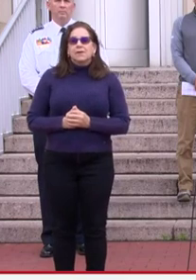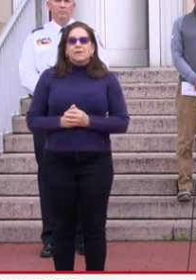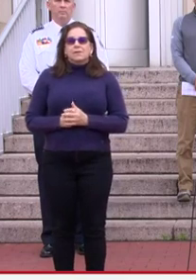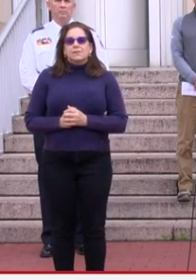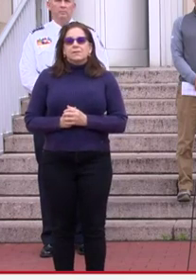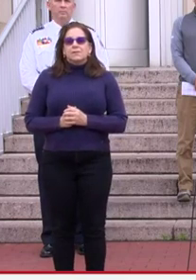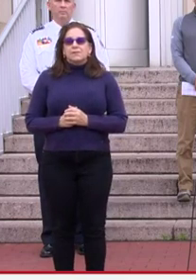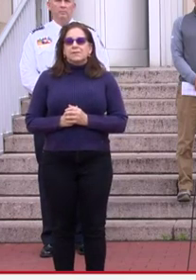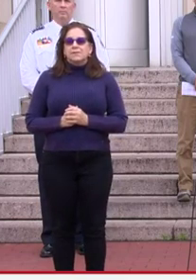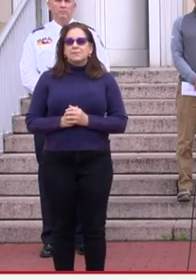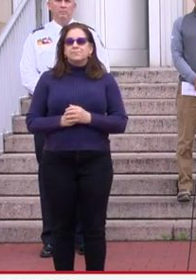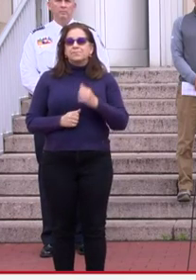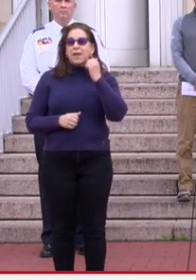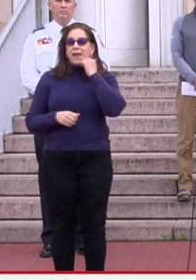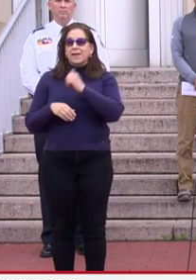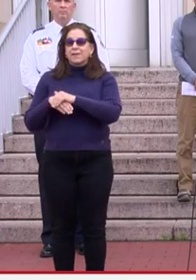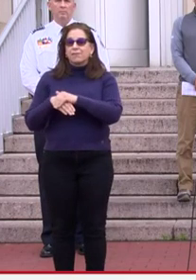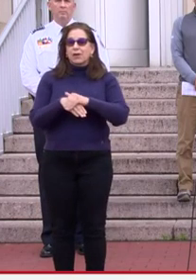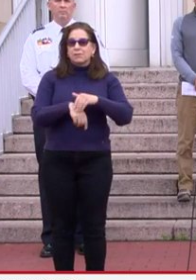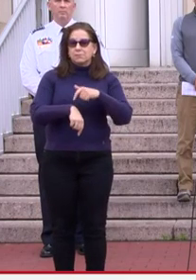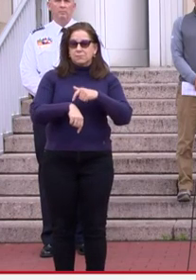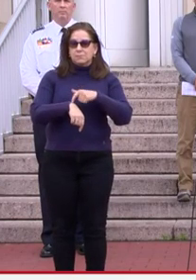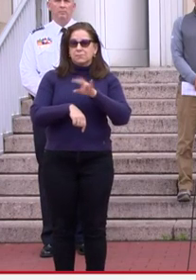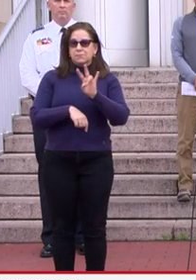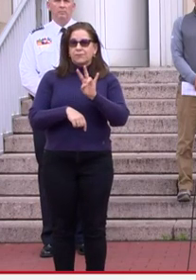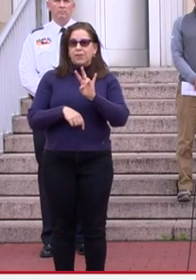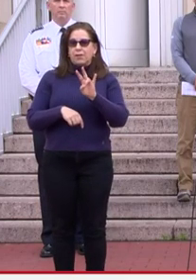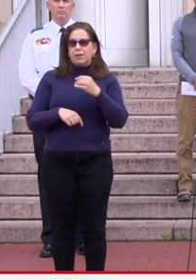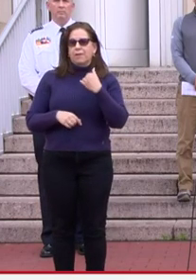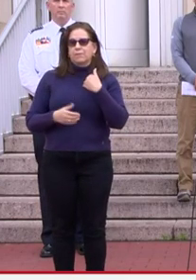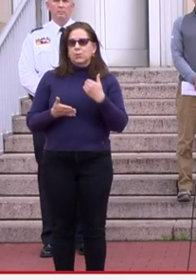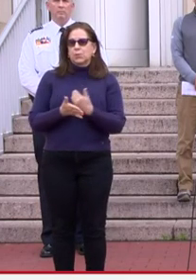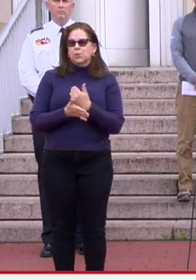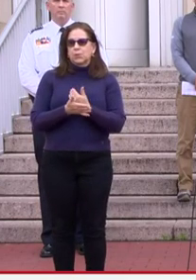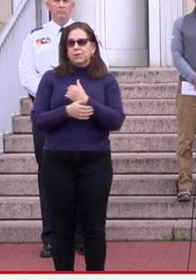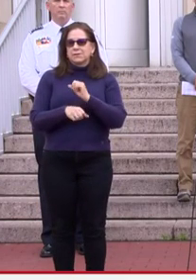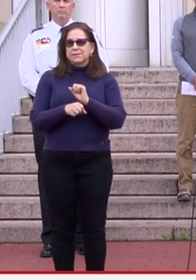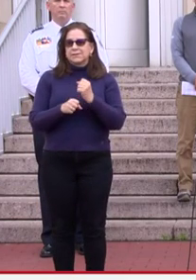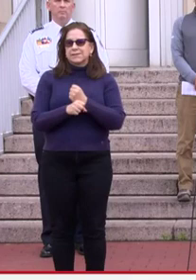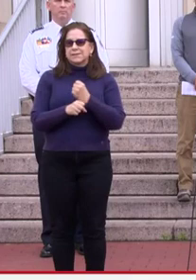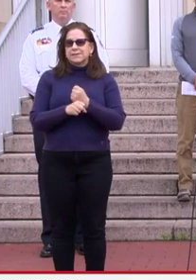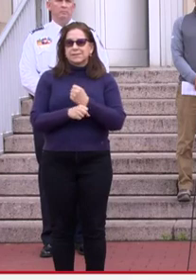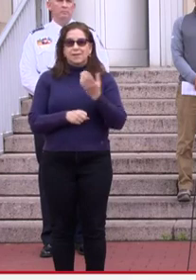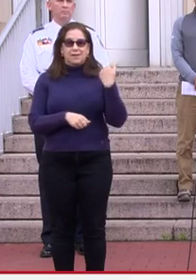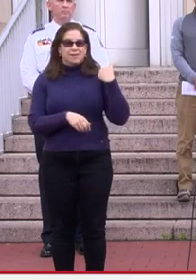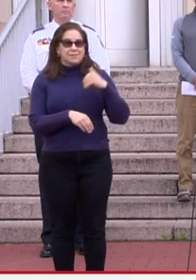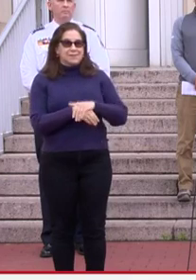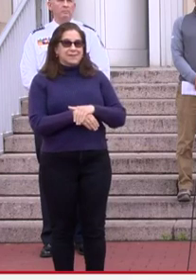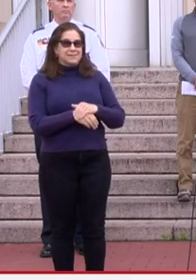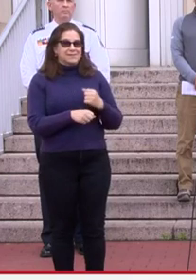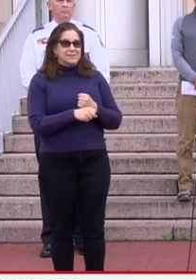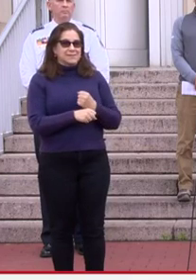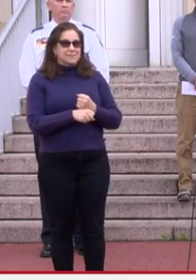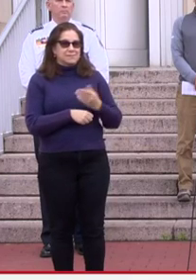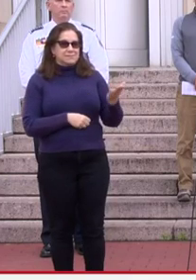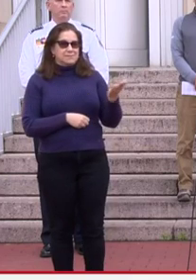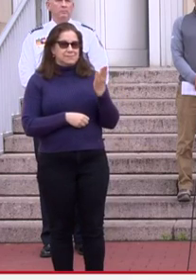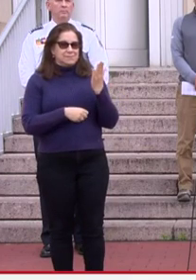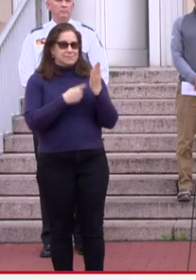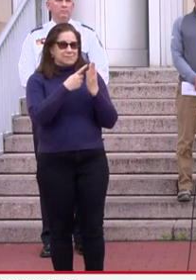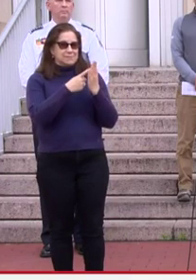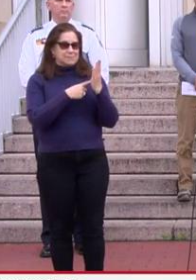each evening at about 7 p.m. And as of yesterday evening, we had